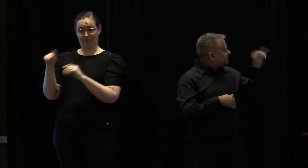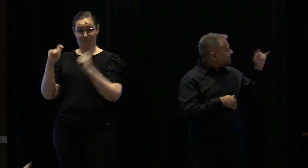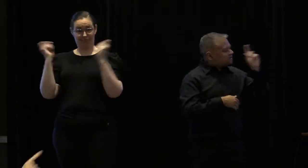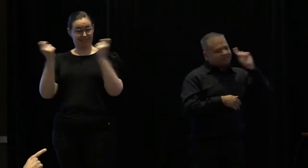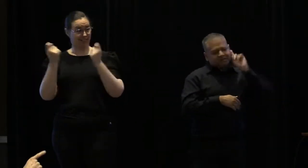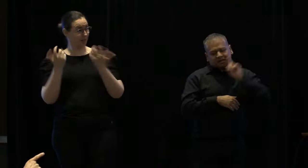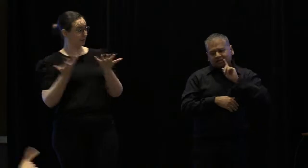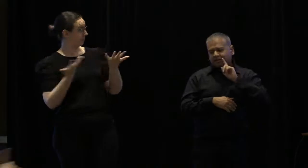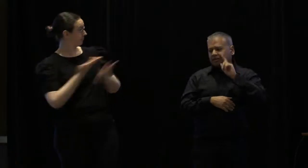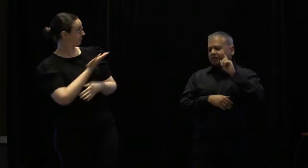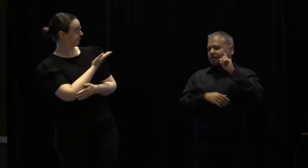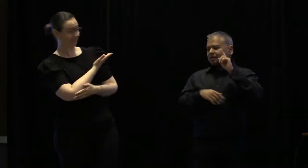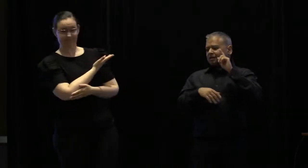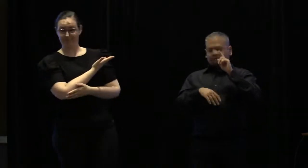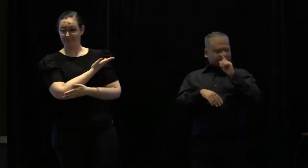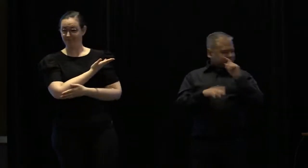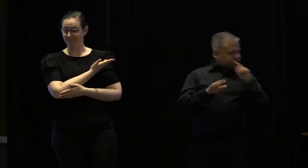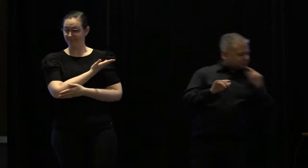And we're celebrating,